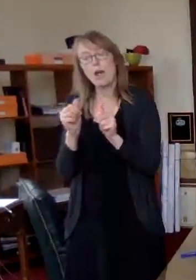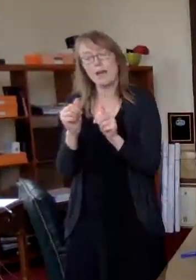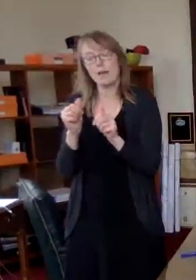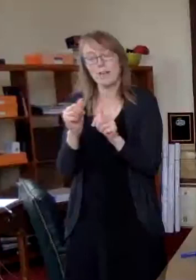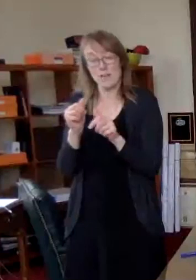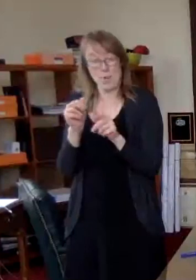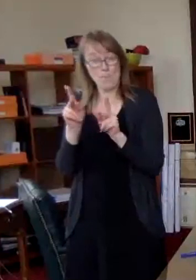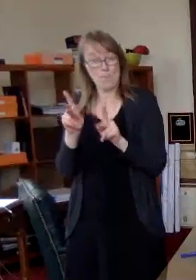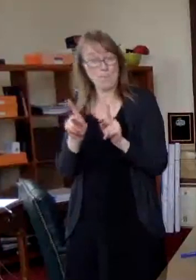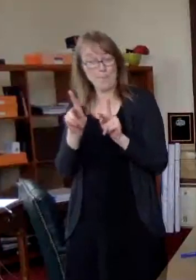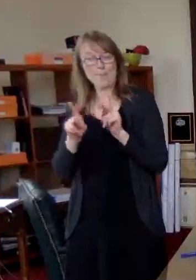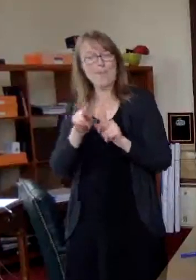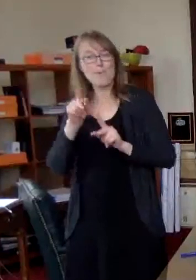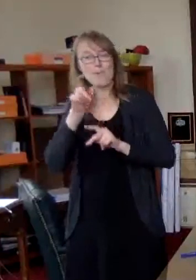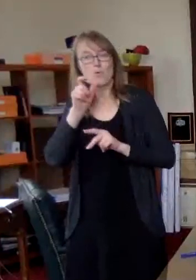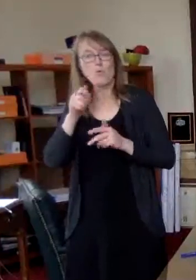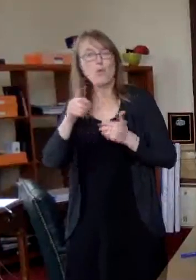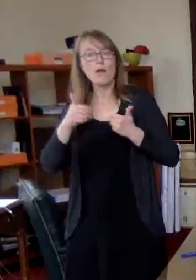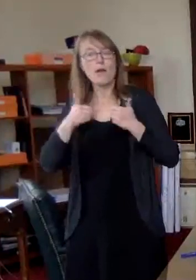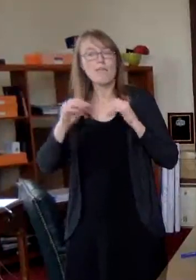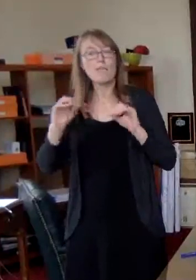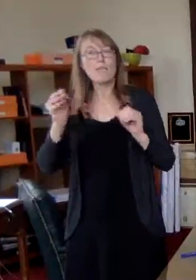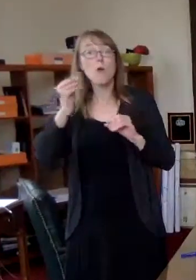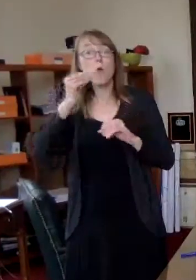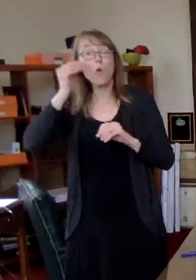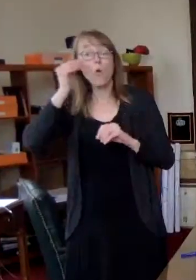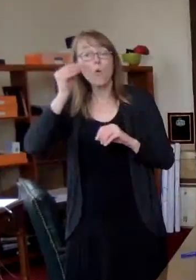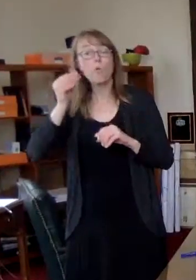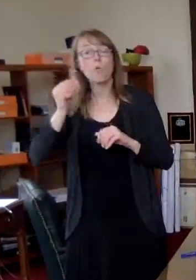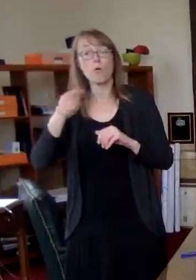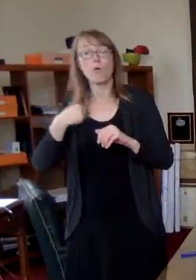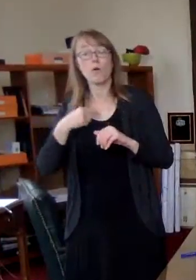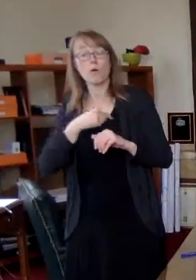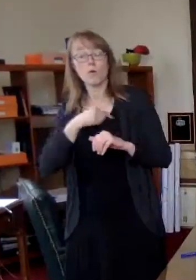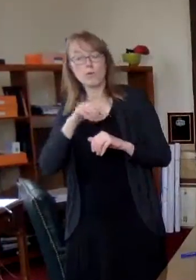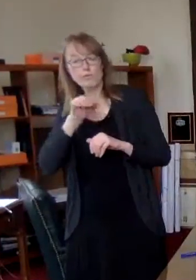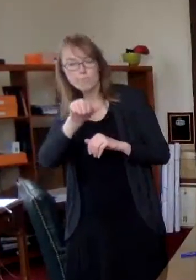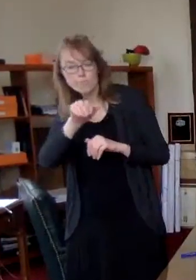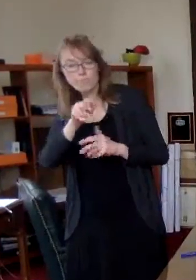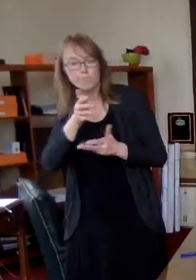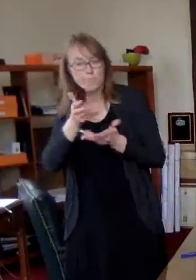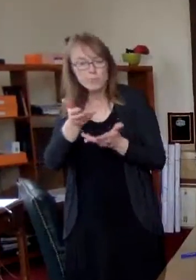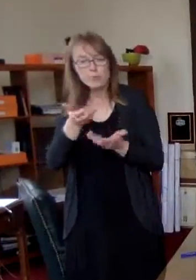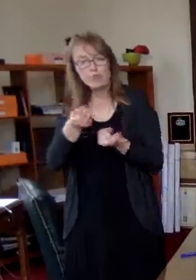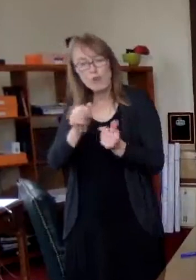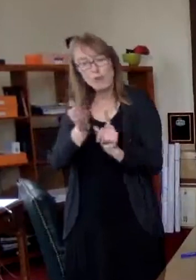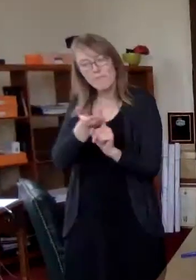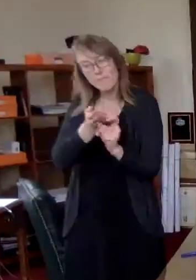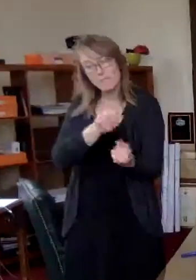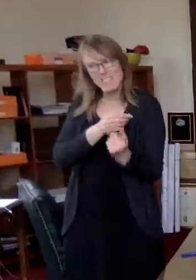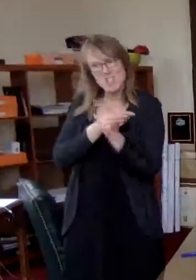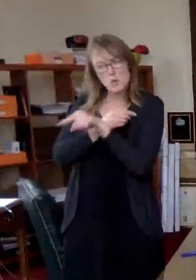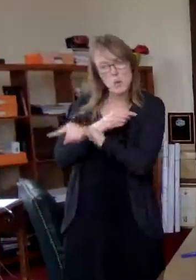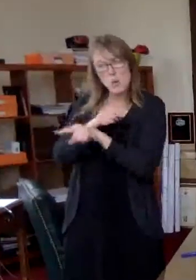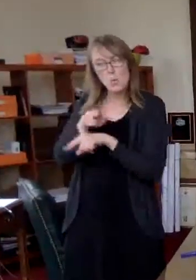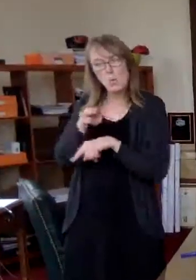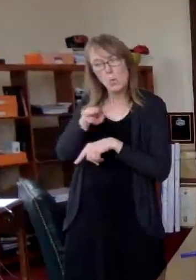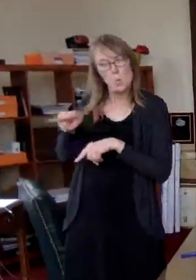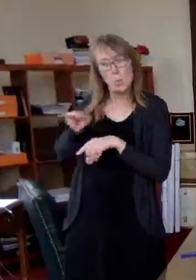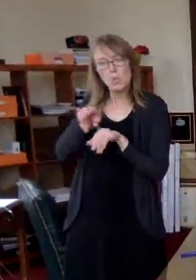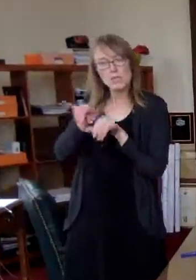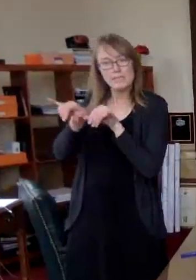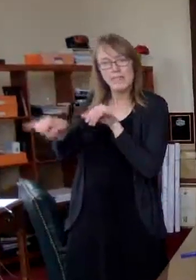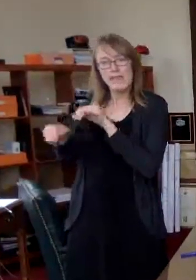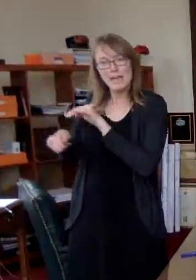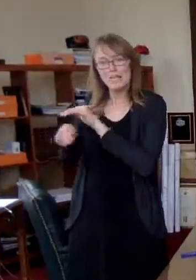shelter. We truly believe that folks are better off in shelter than they are on the street. But they don't